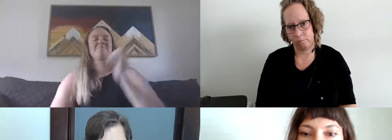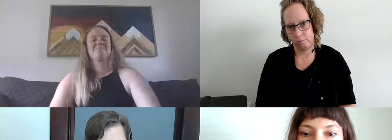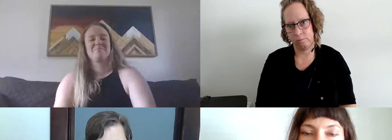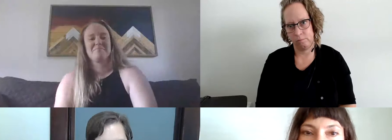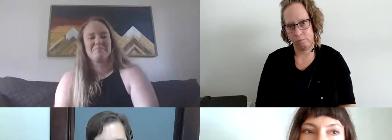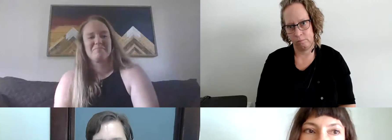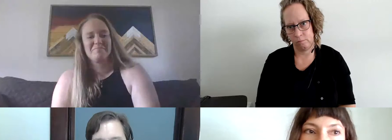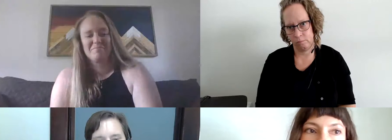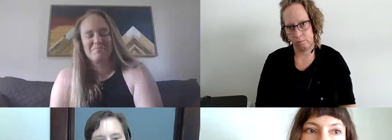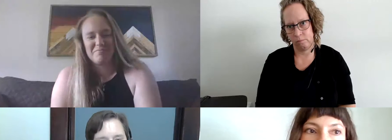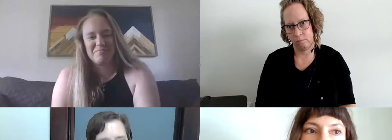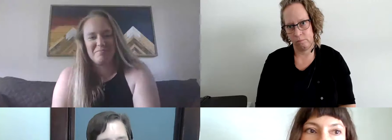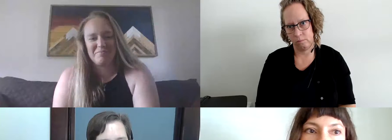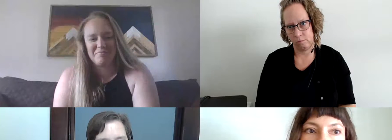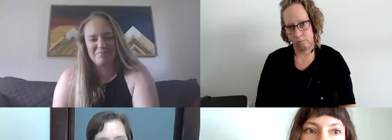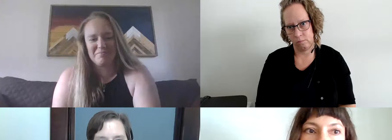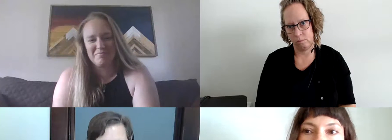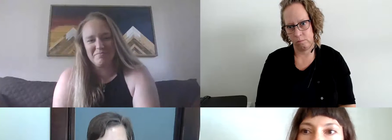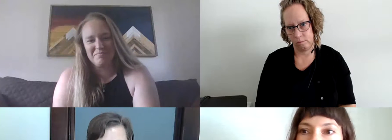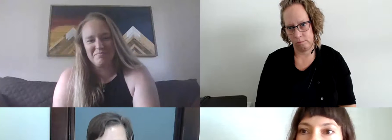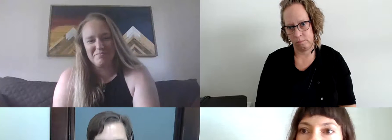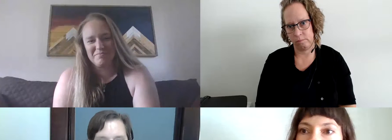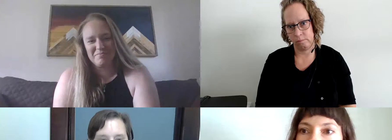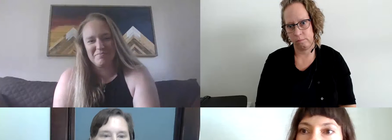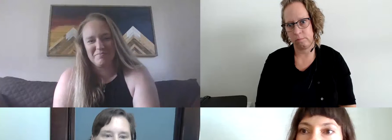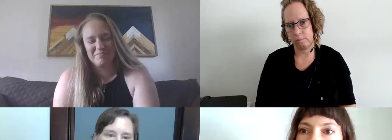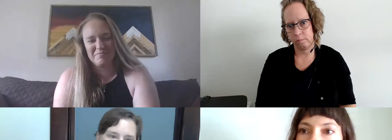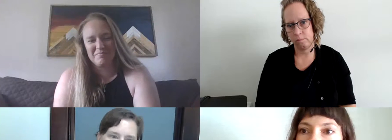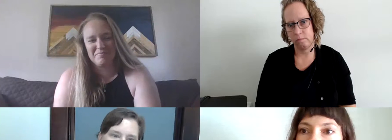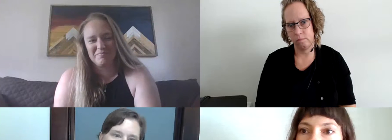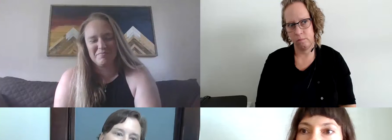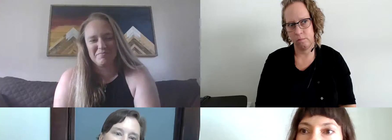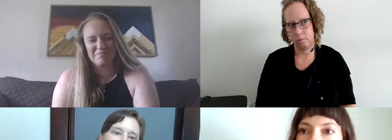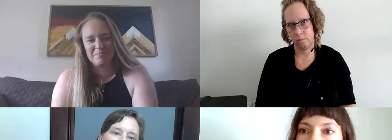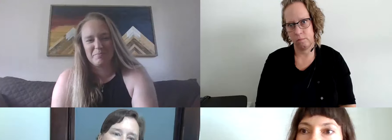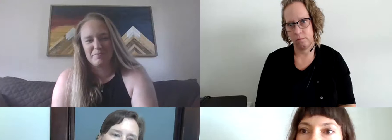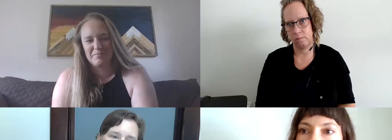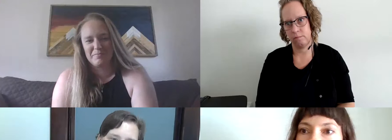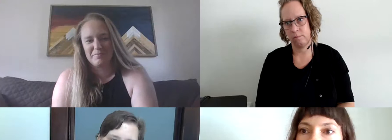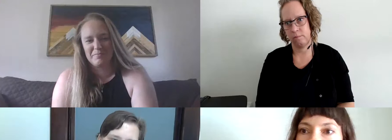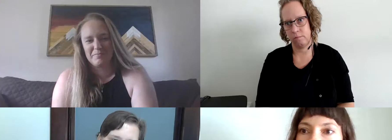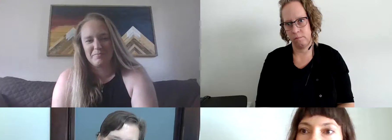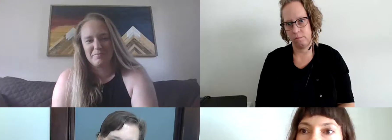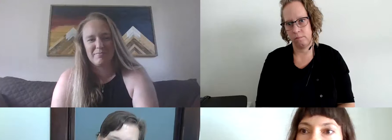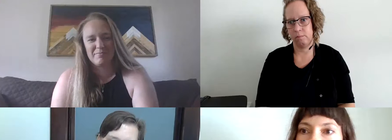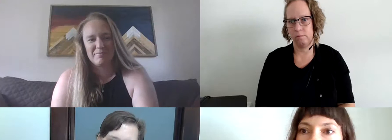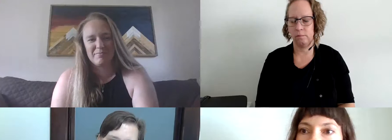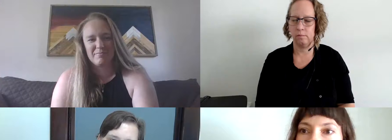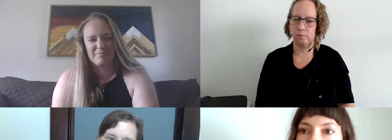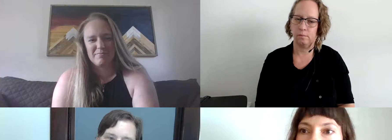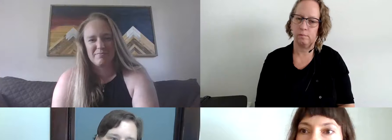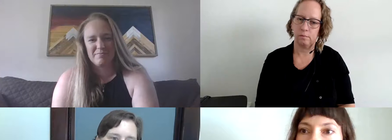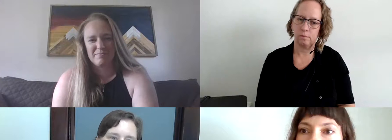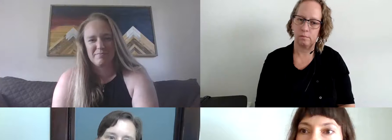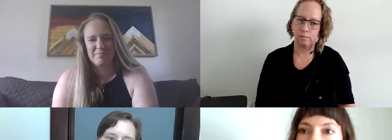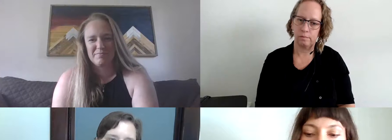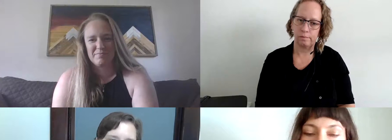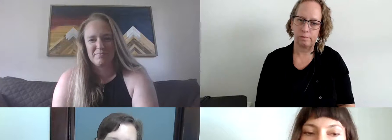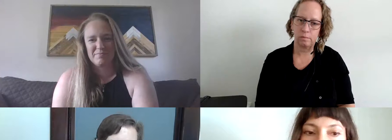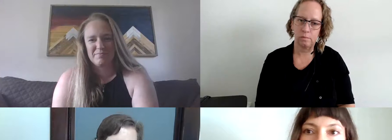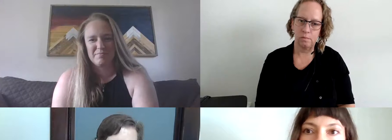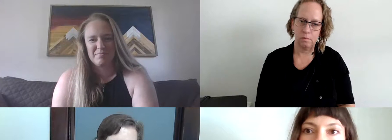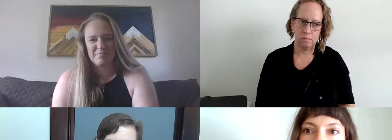prepare. When you have an interpreter or a captioner, both of those service providers need preparation prior to a meeting. If you